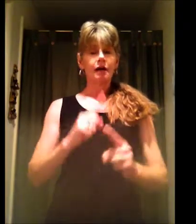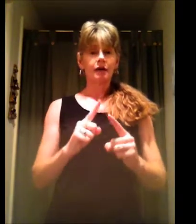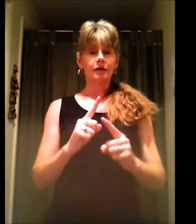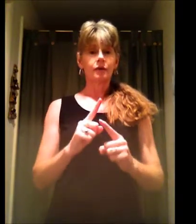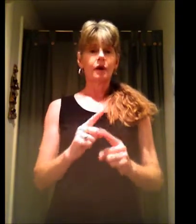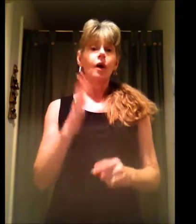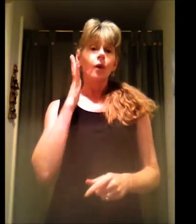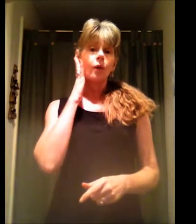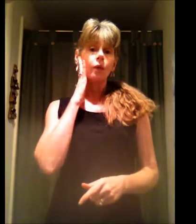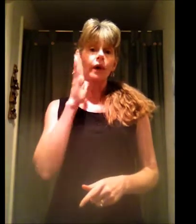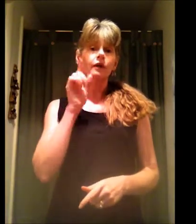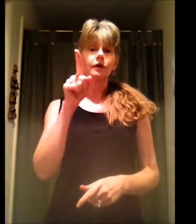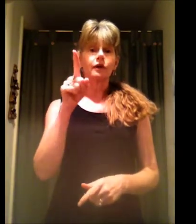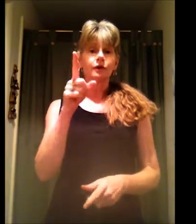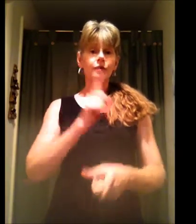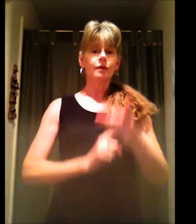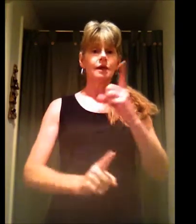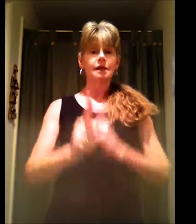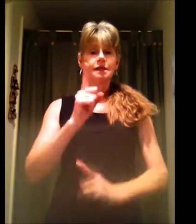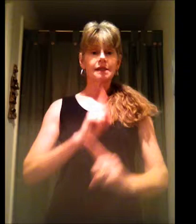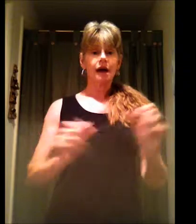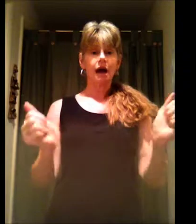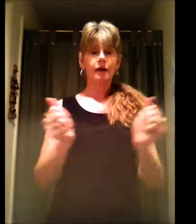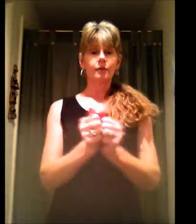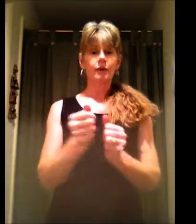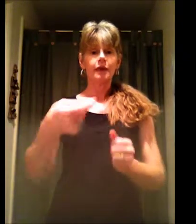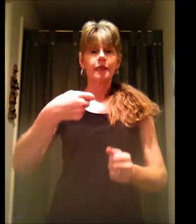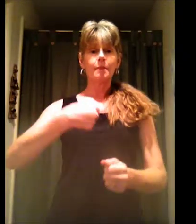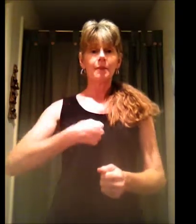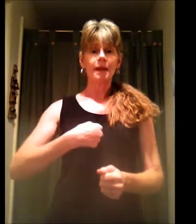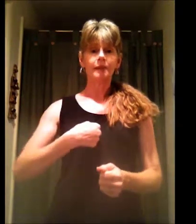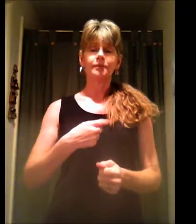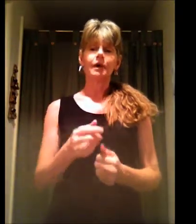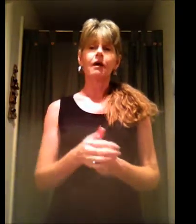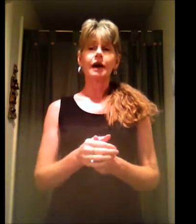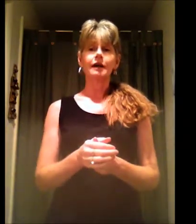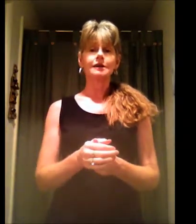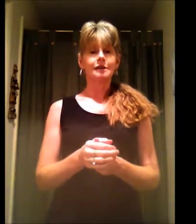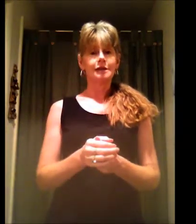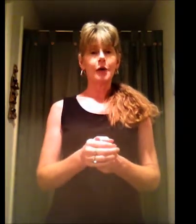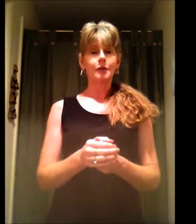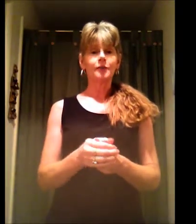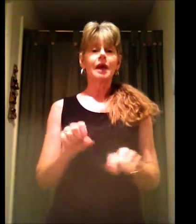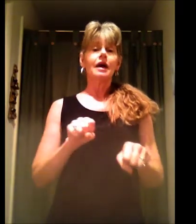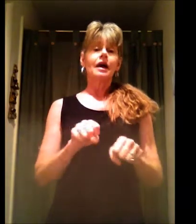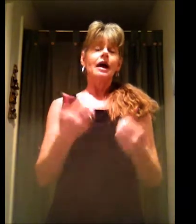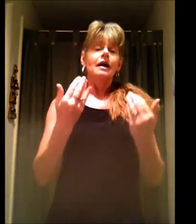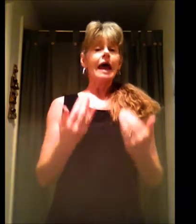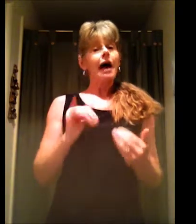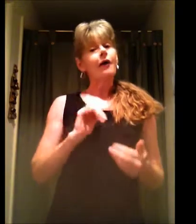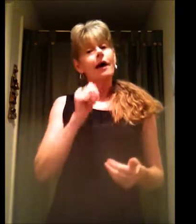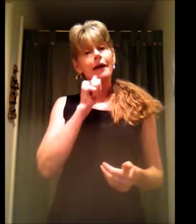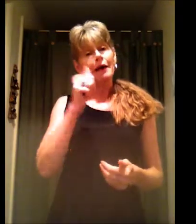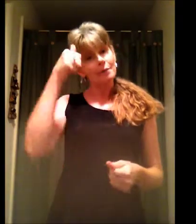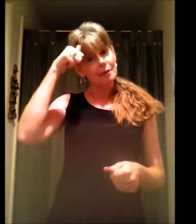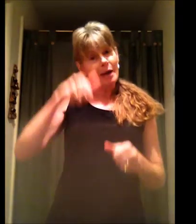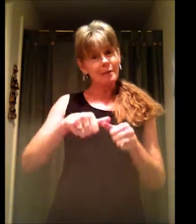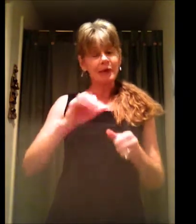sign. Will you sign with me? All right, so now I am remembering